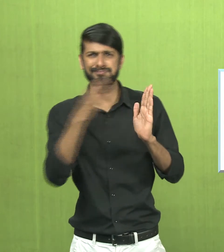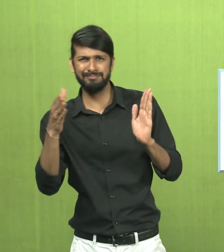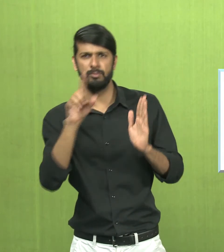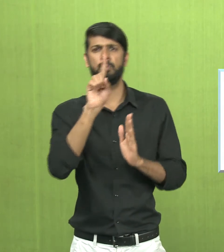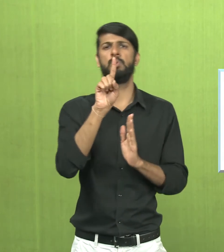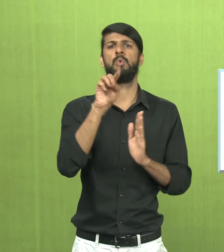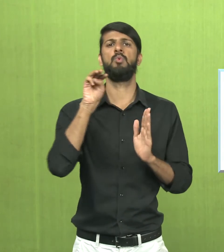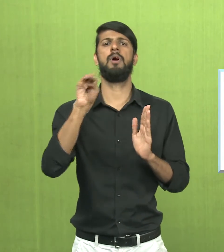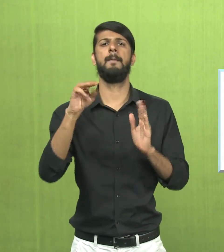century CE,